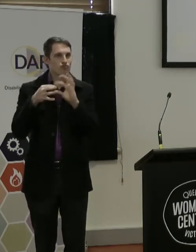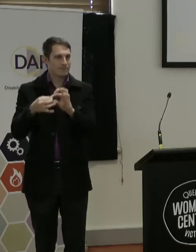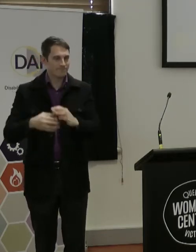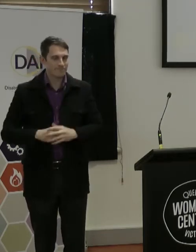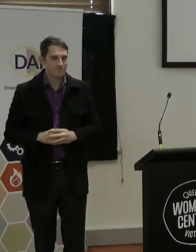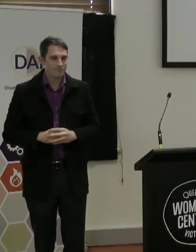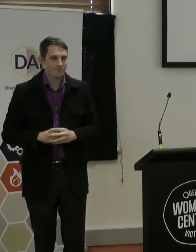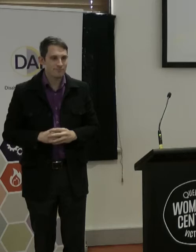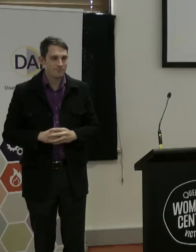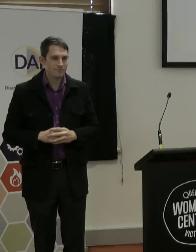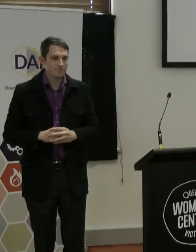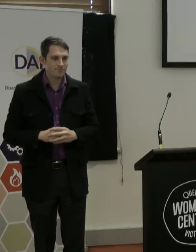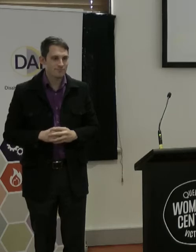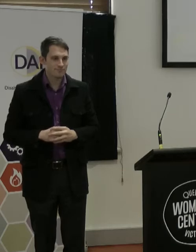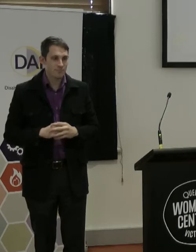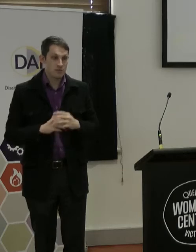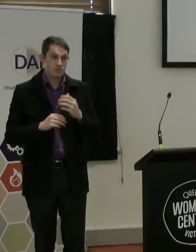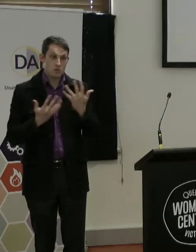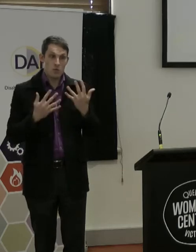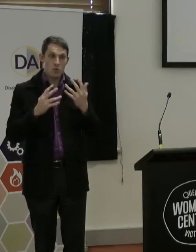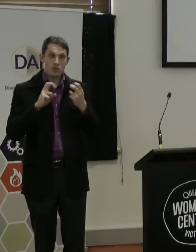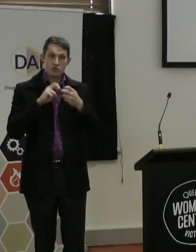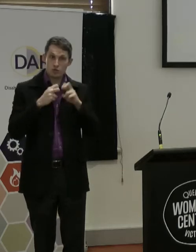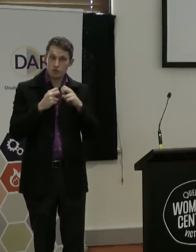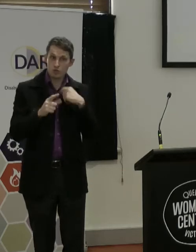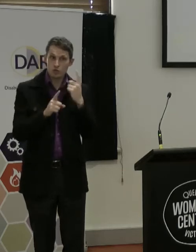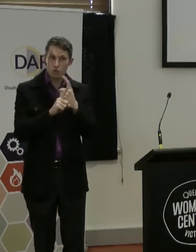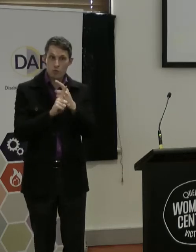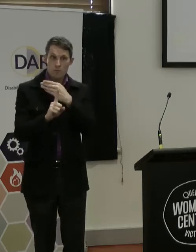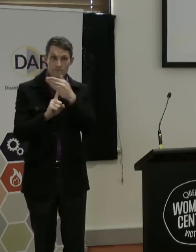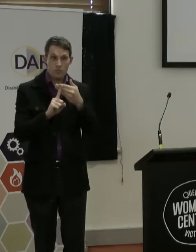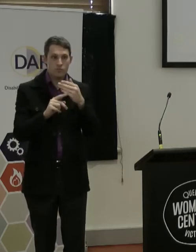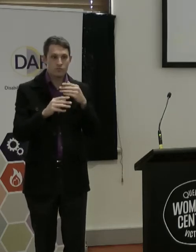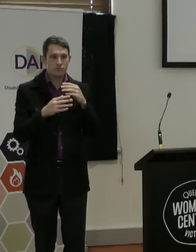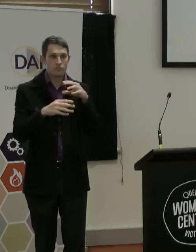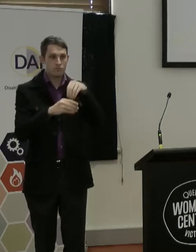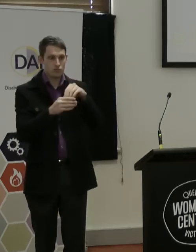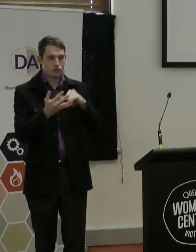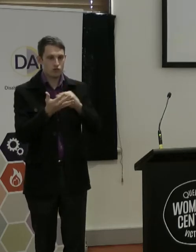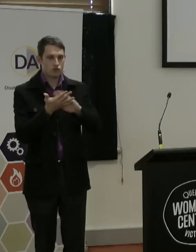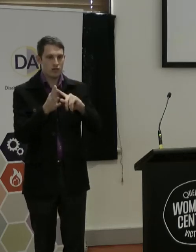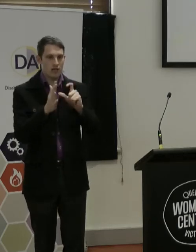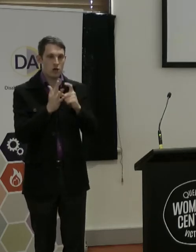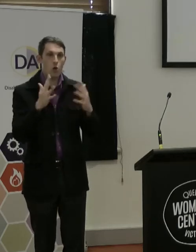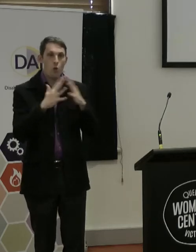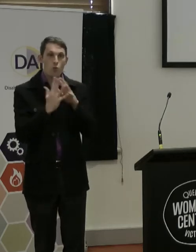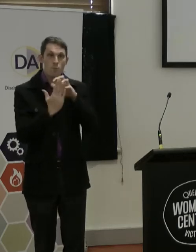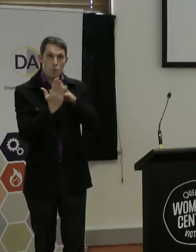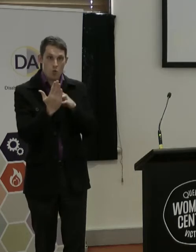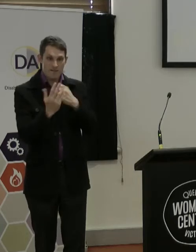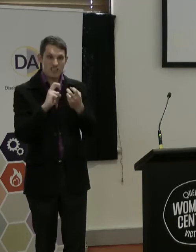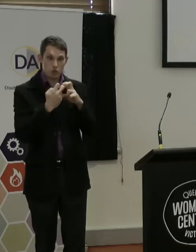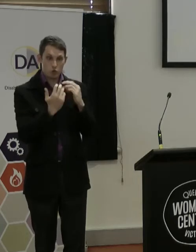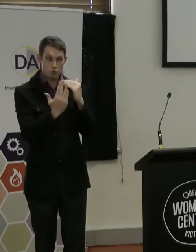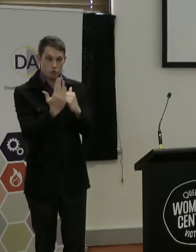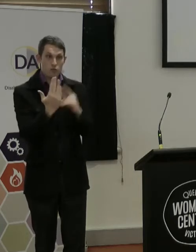I referred to earlier that we spoke about based on what was in the shadow reports, there are recommendations around every single one of those issues, so